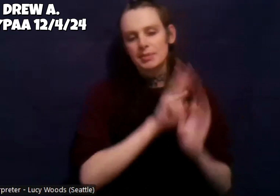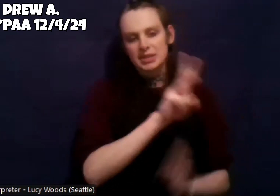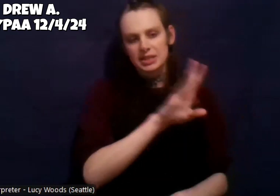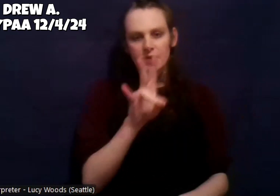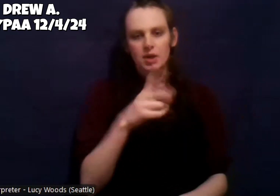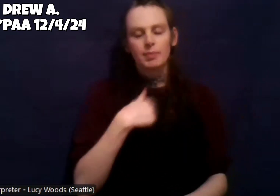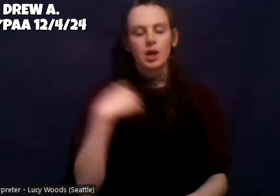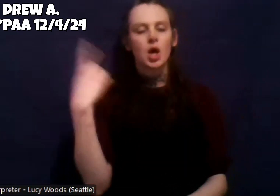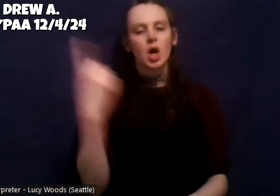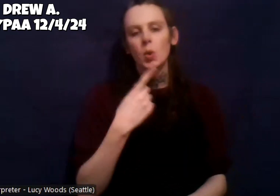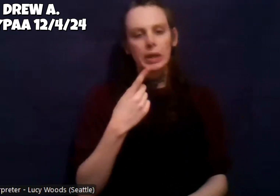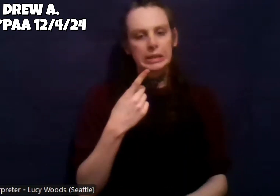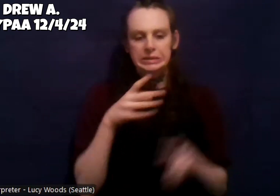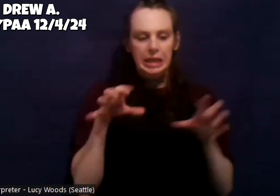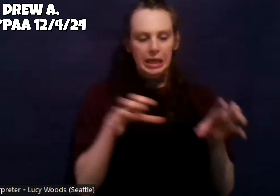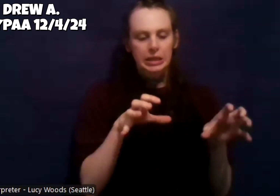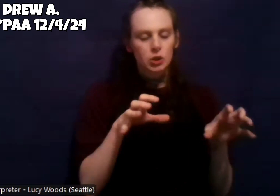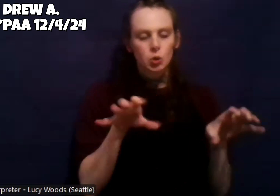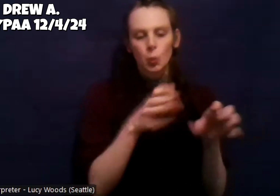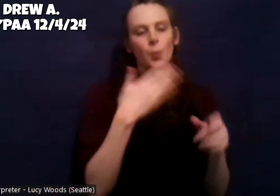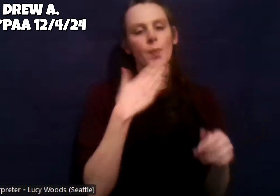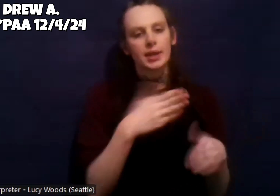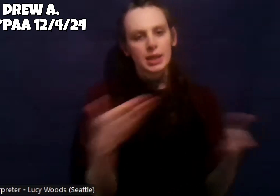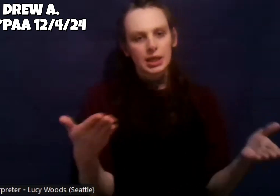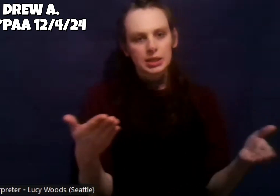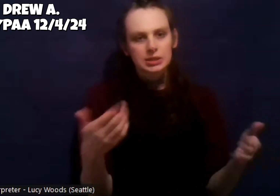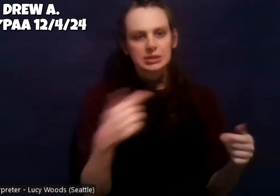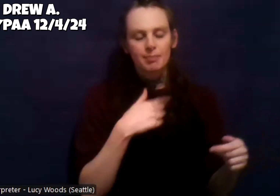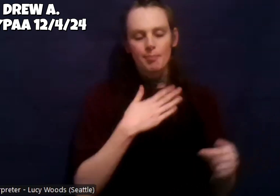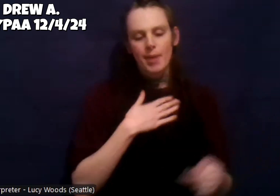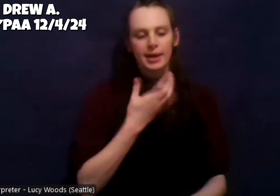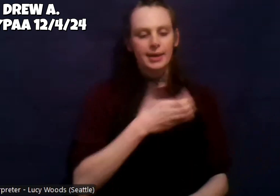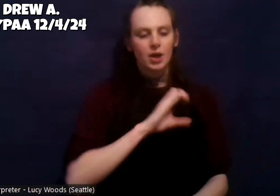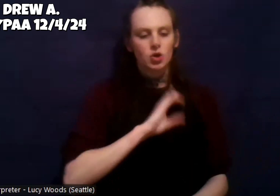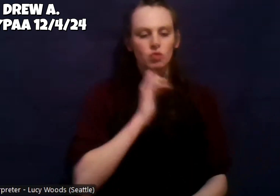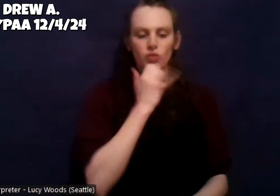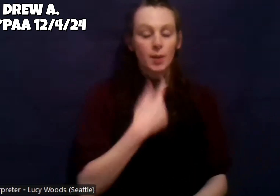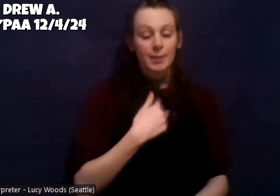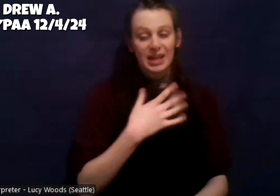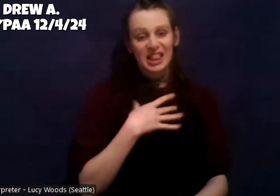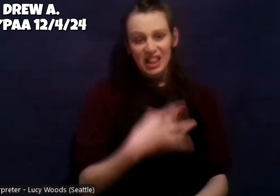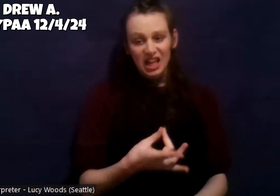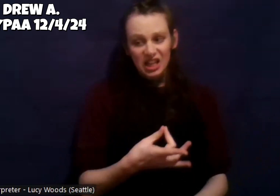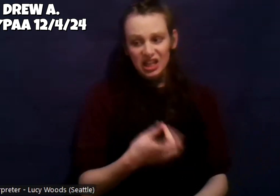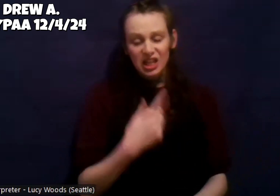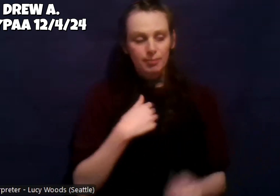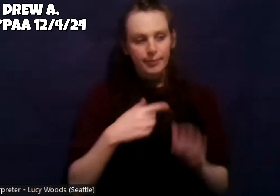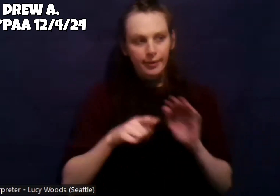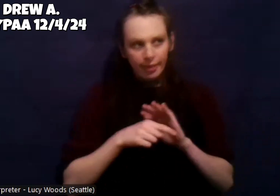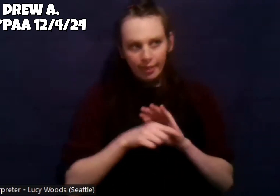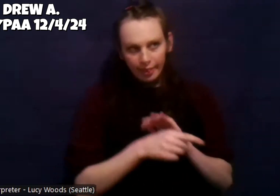I liked some of them. And I was good at being sneaky and um